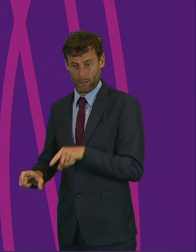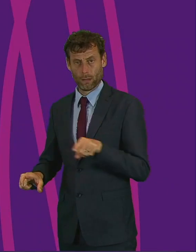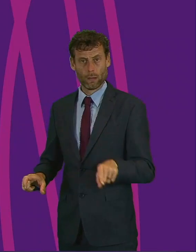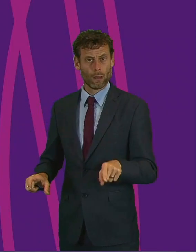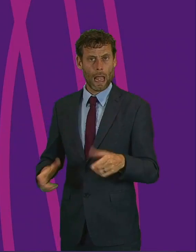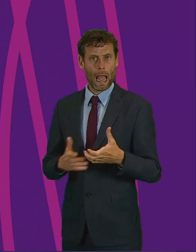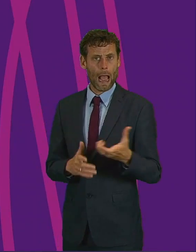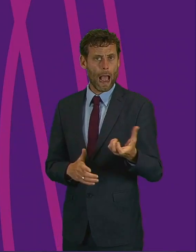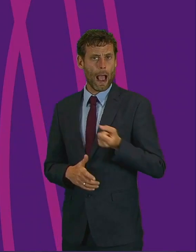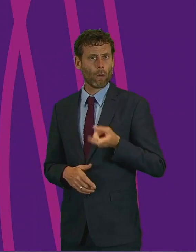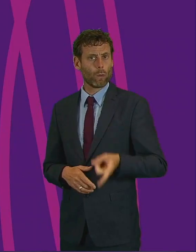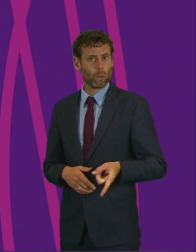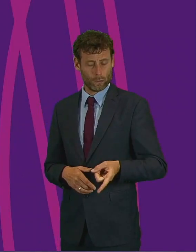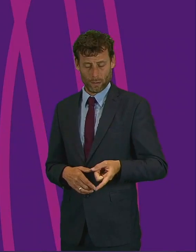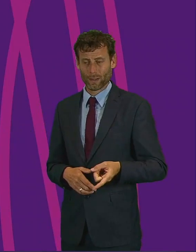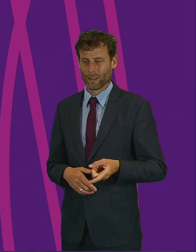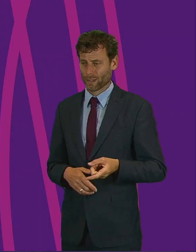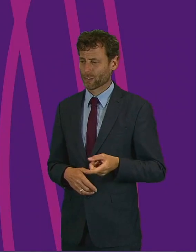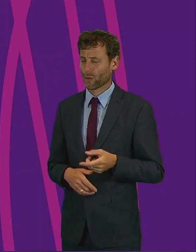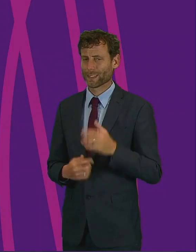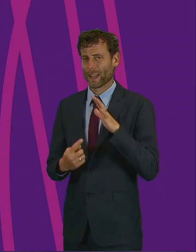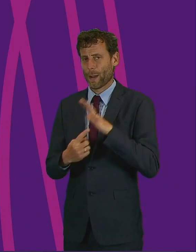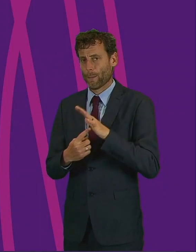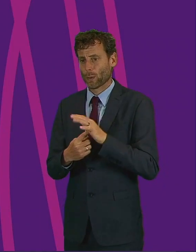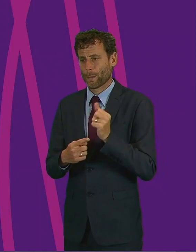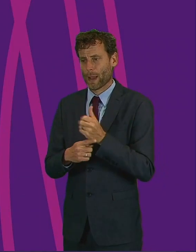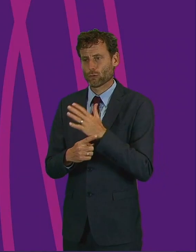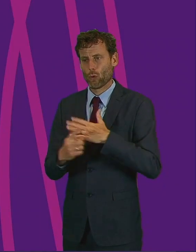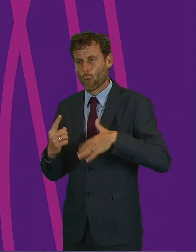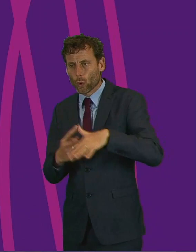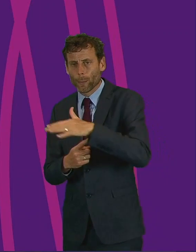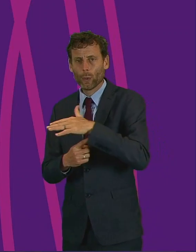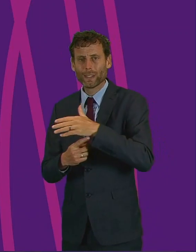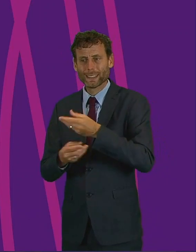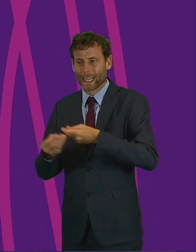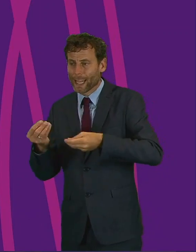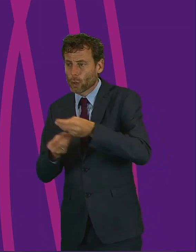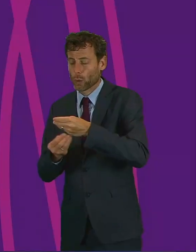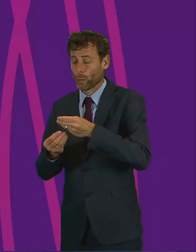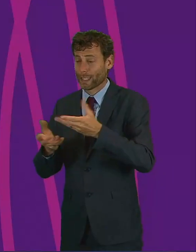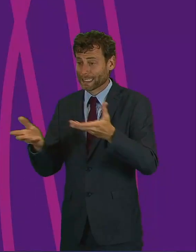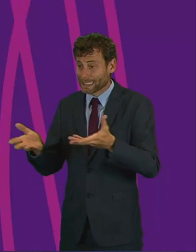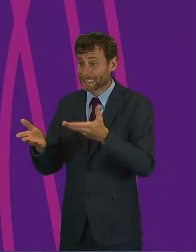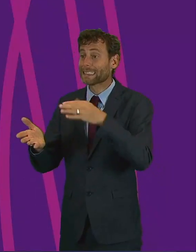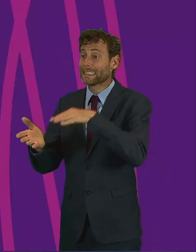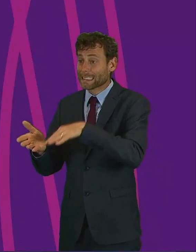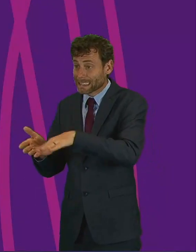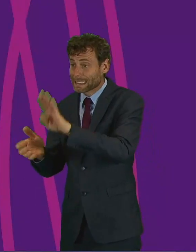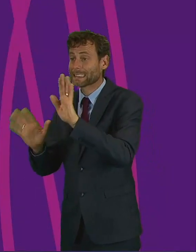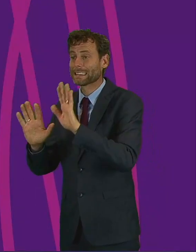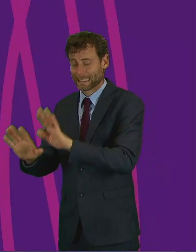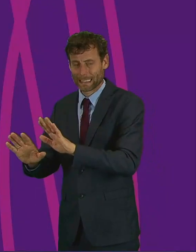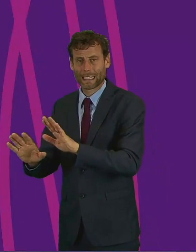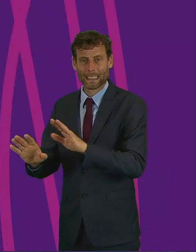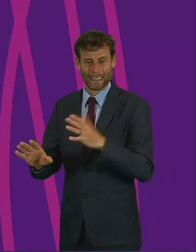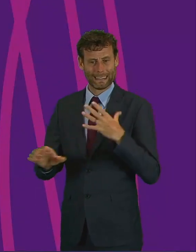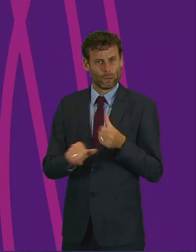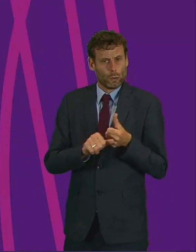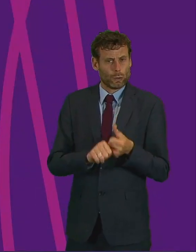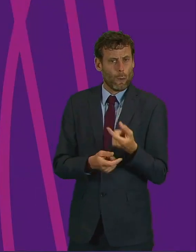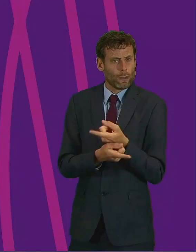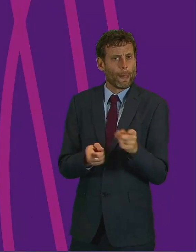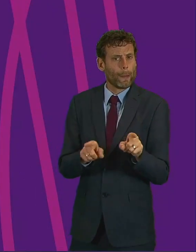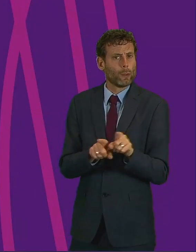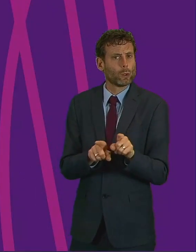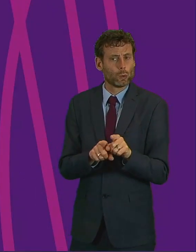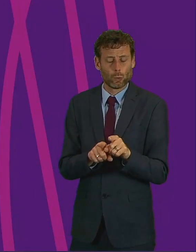well. That is absolutely essential if we are to ensure that our communities and economy can recover from this unprecedented situation. So I very much hope that